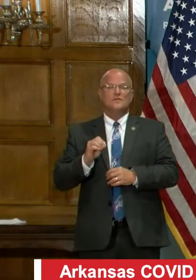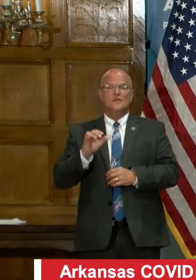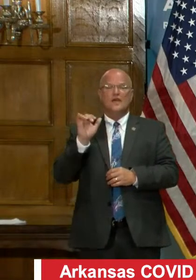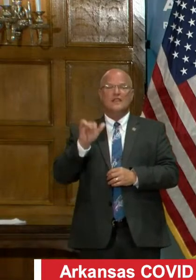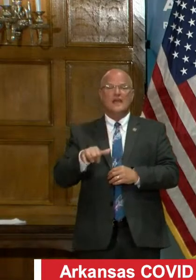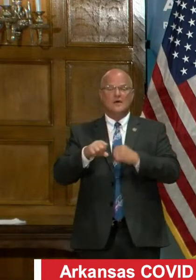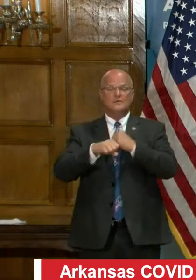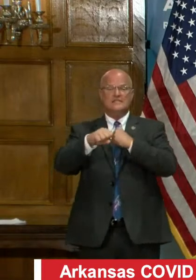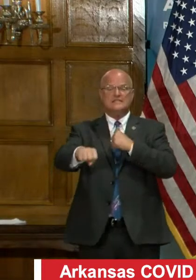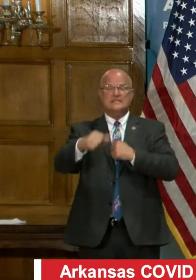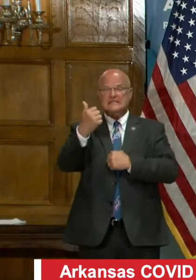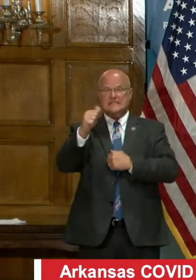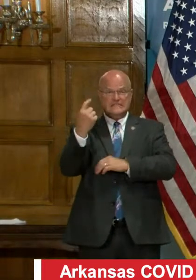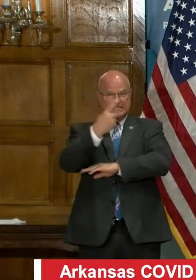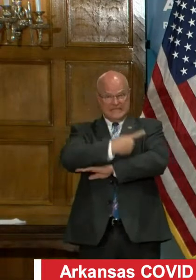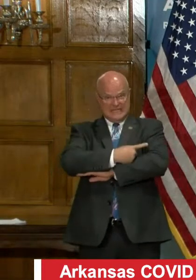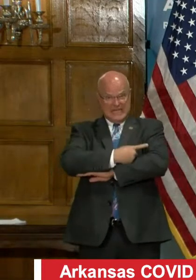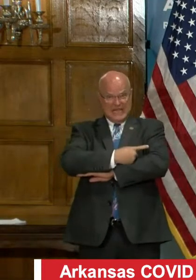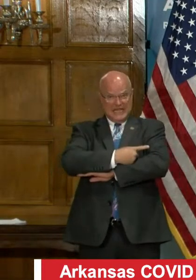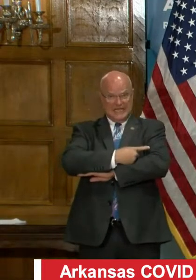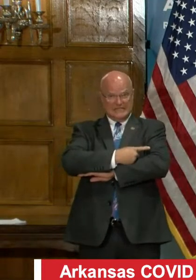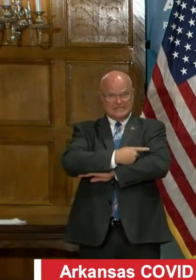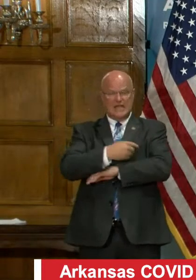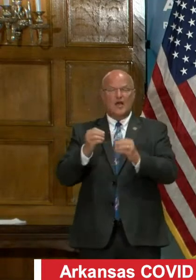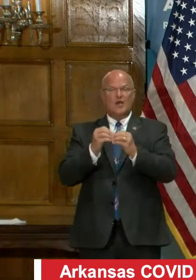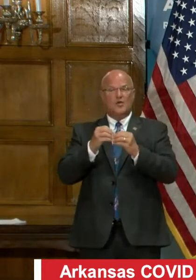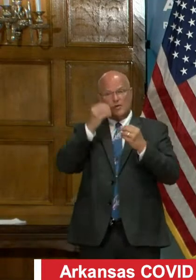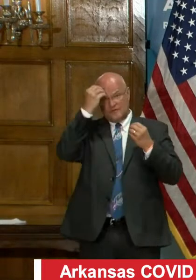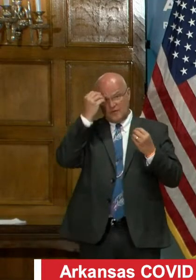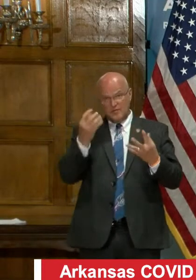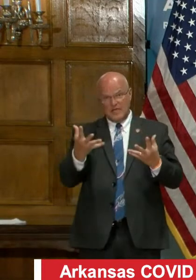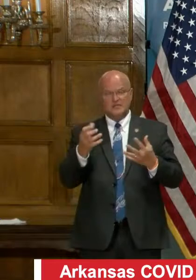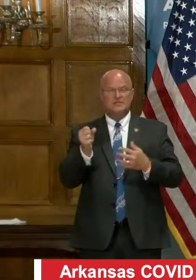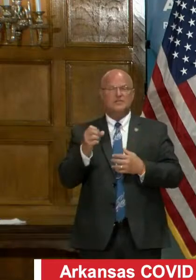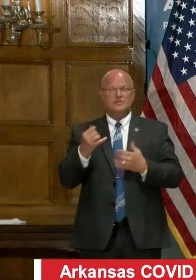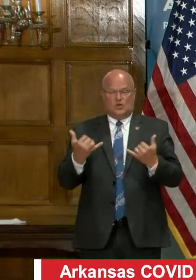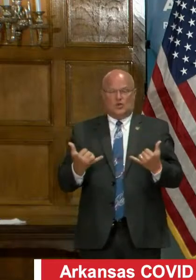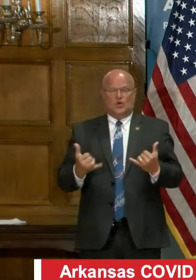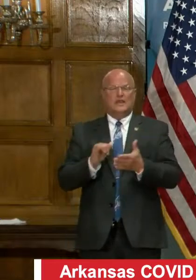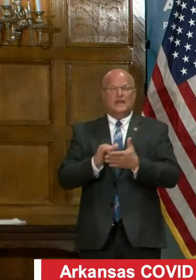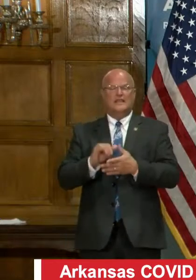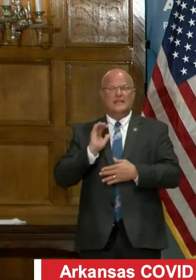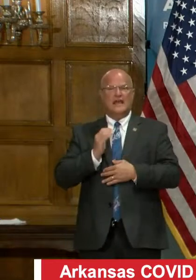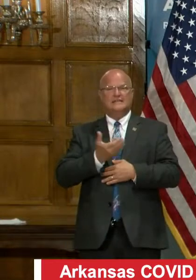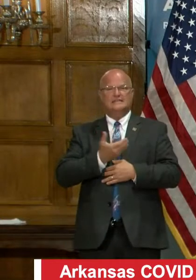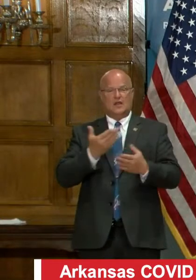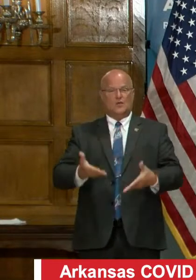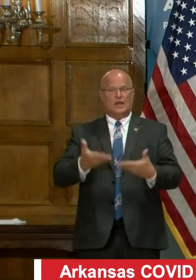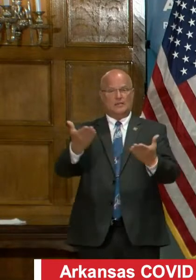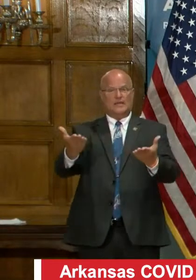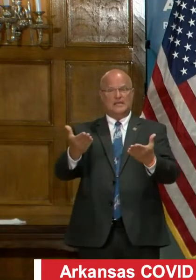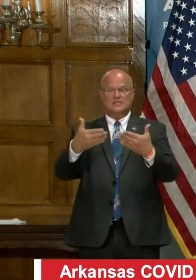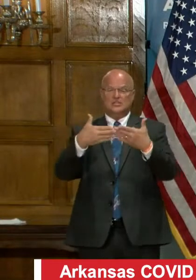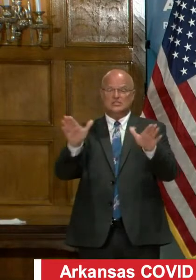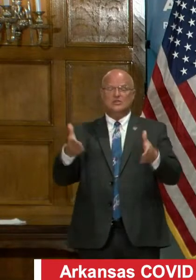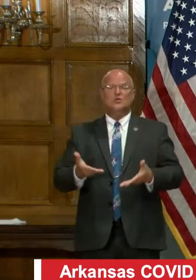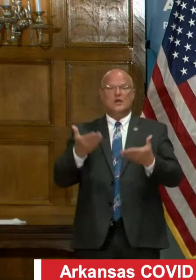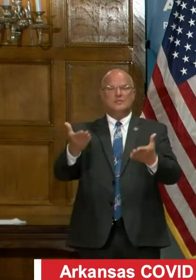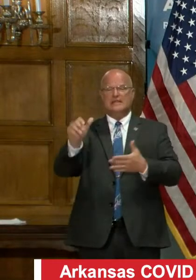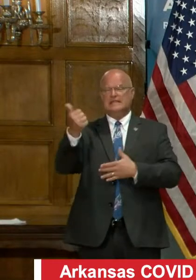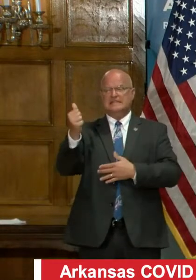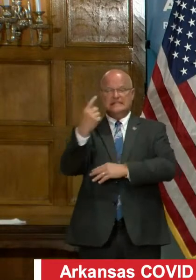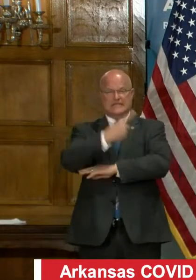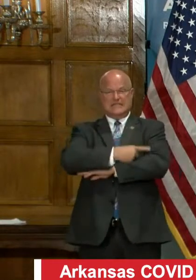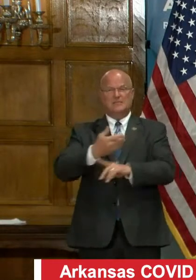That was extended to 10 days as we got more information. So currently that's our recommendation. General recommendation is